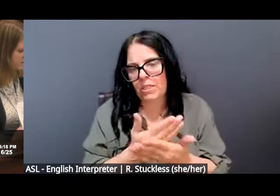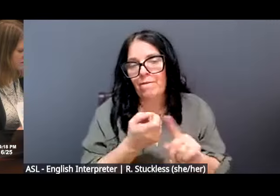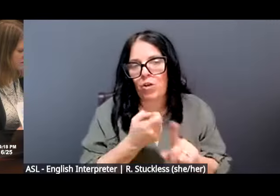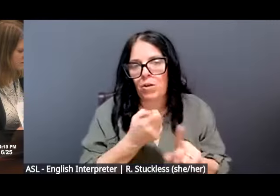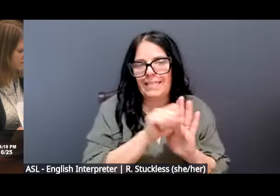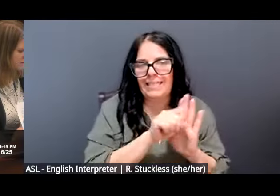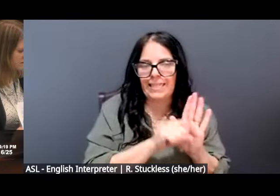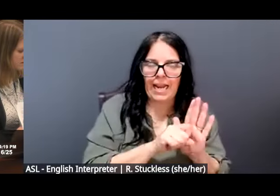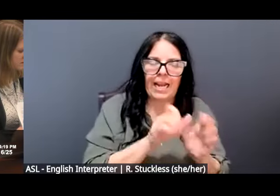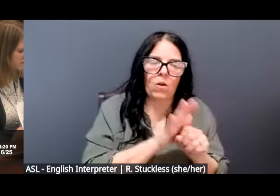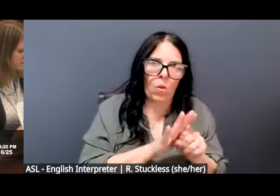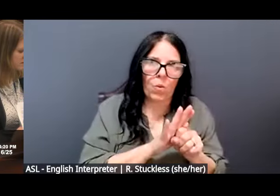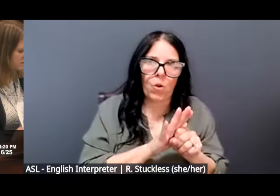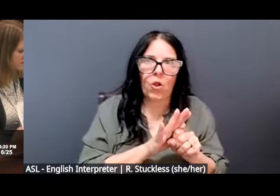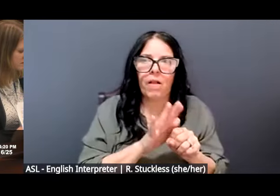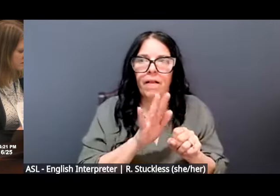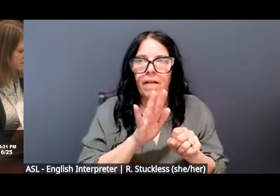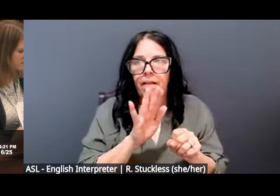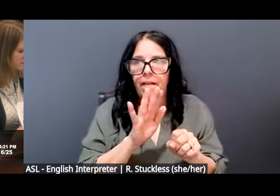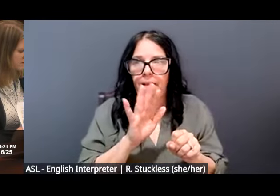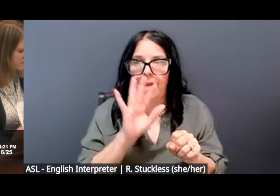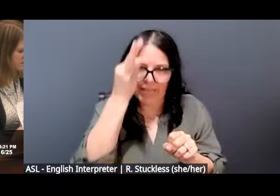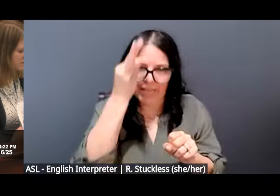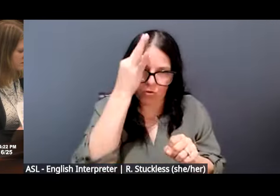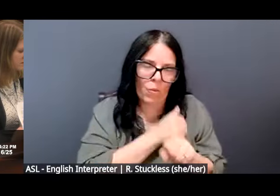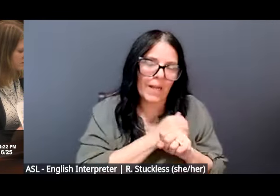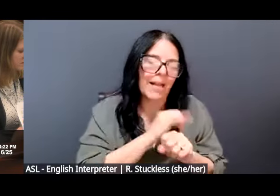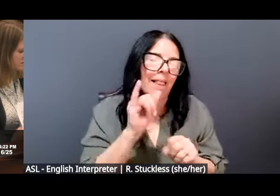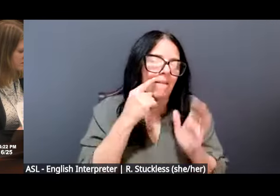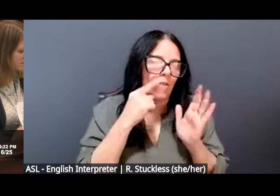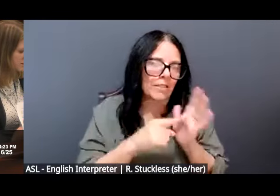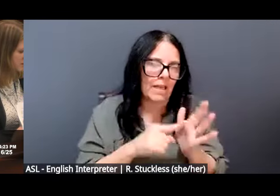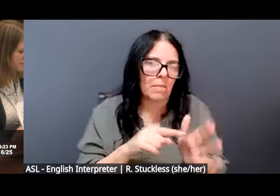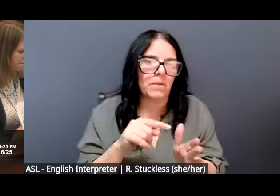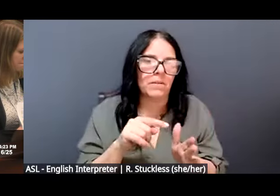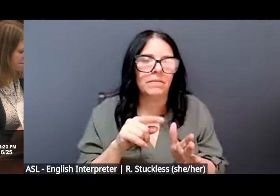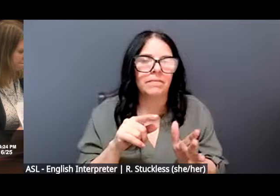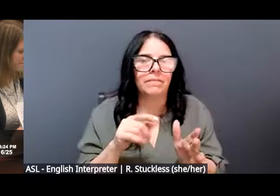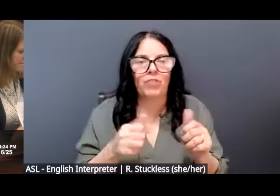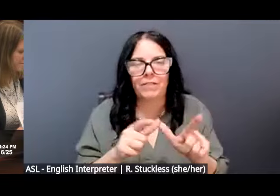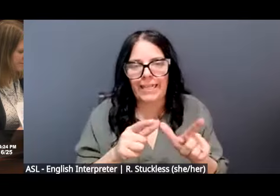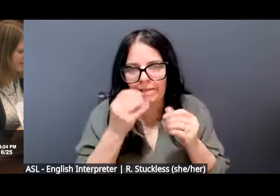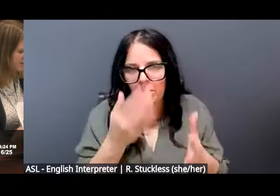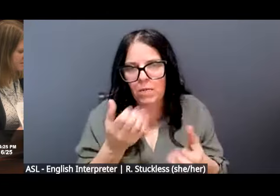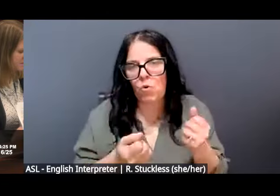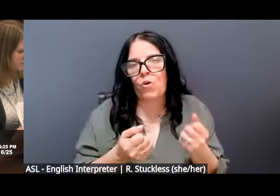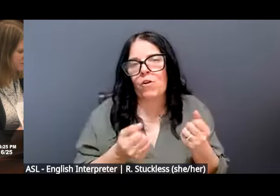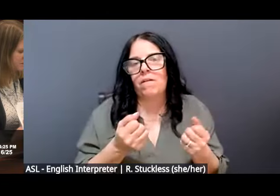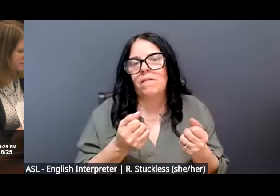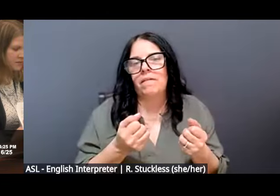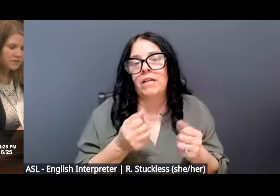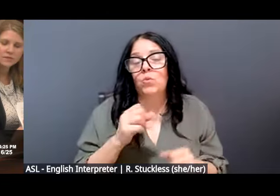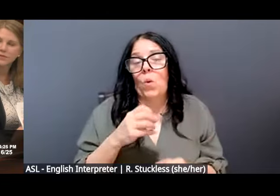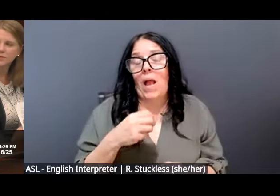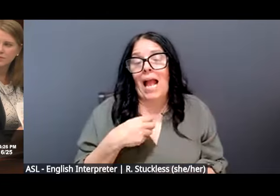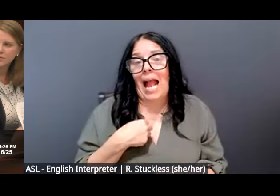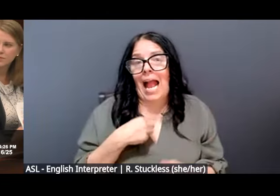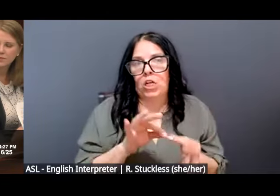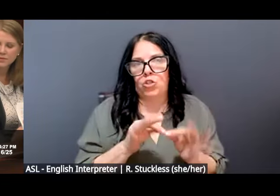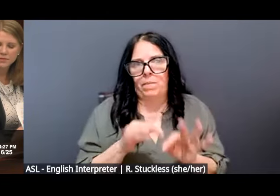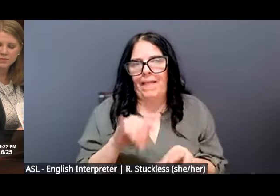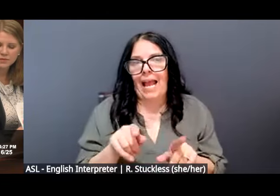say, for example, motor vehicle license information. So I interpreted that as with Michigan, we're very unique in